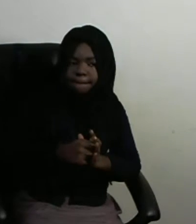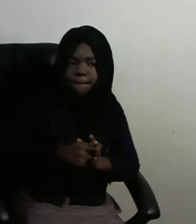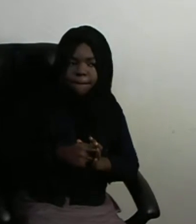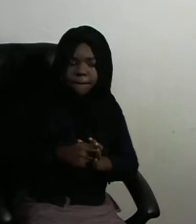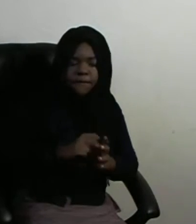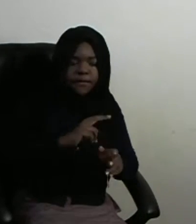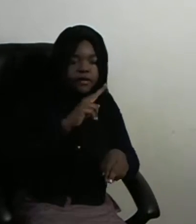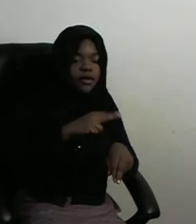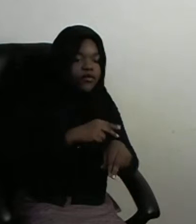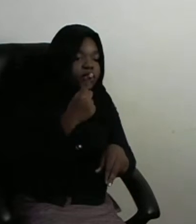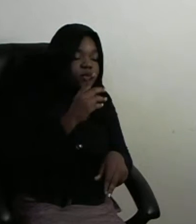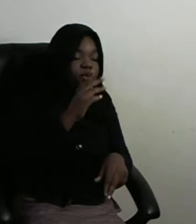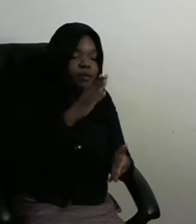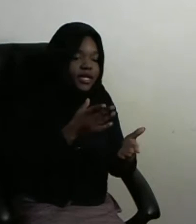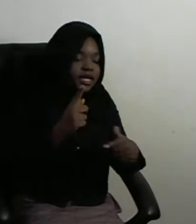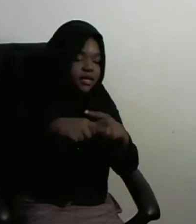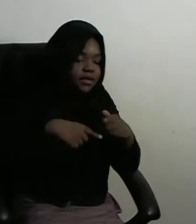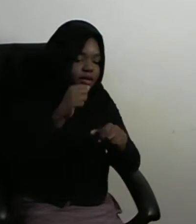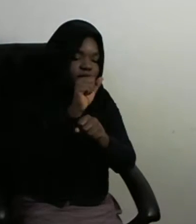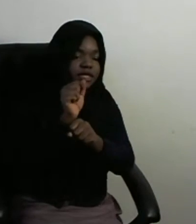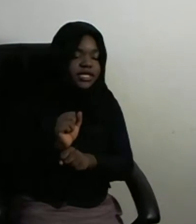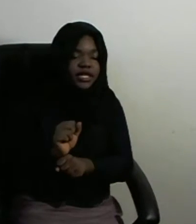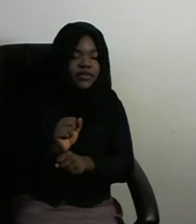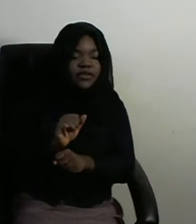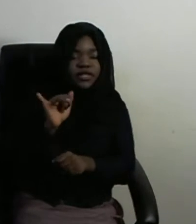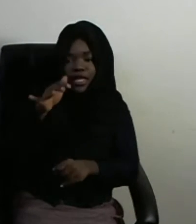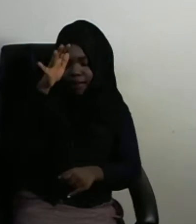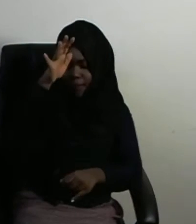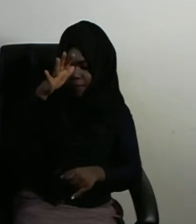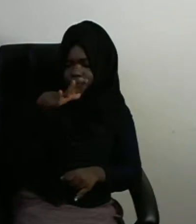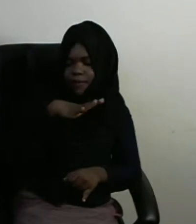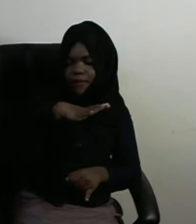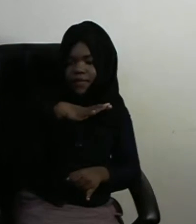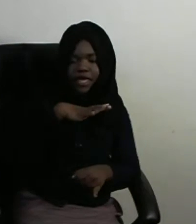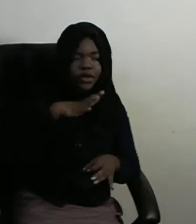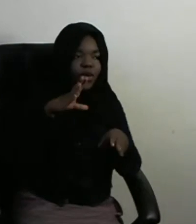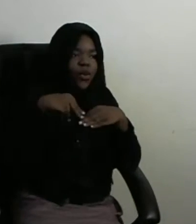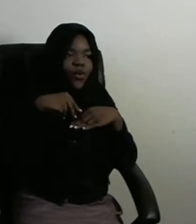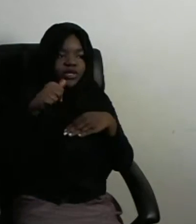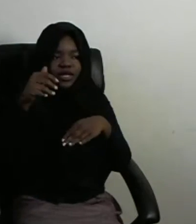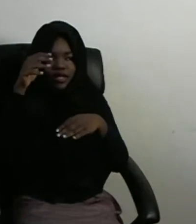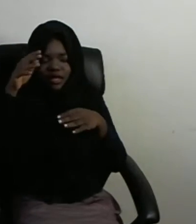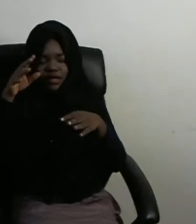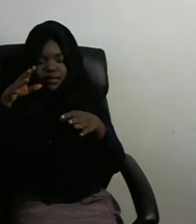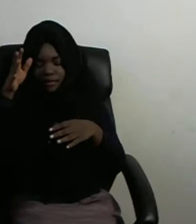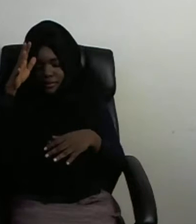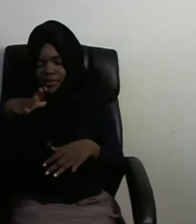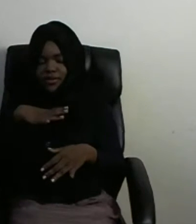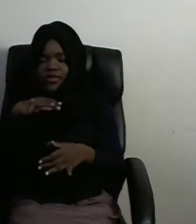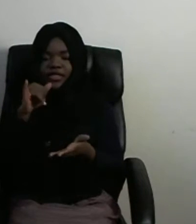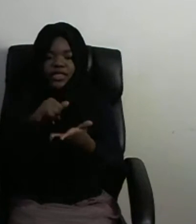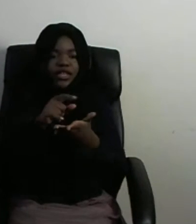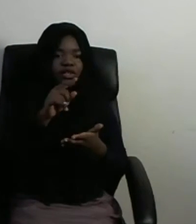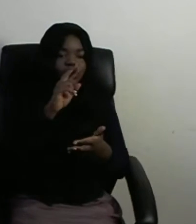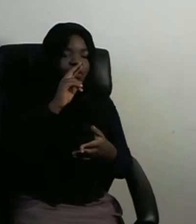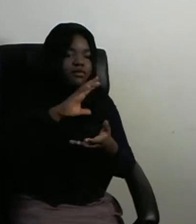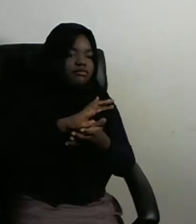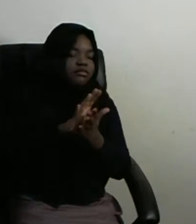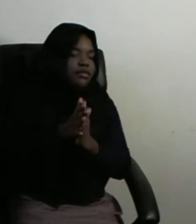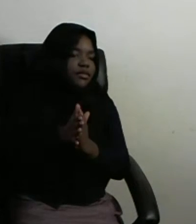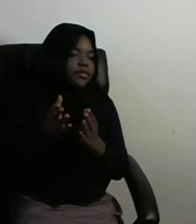Of course, one of the bad things about slavery was that a man owns another man, that you are